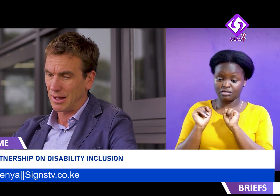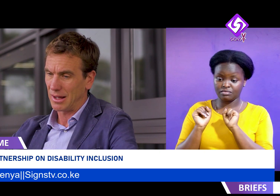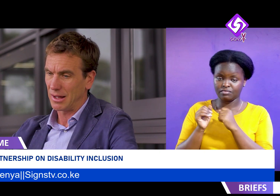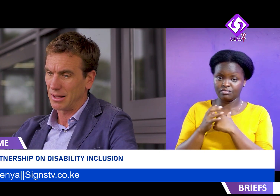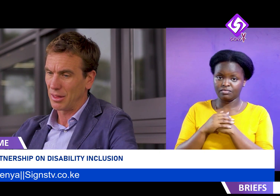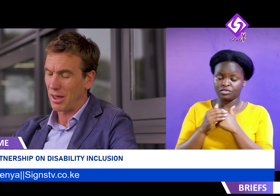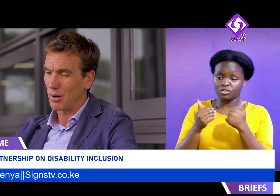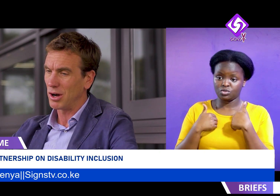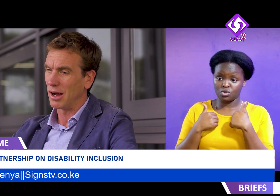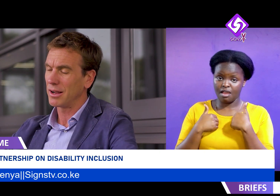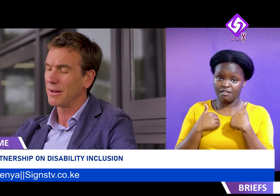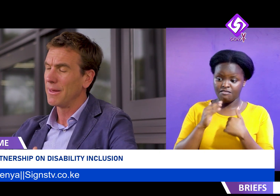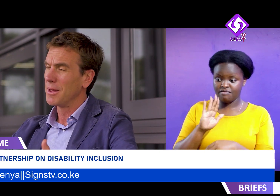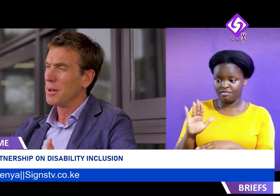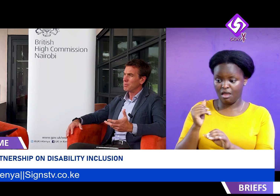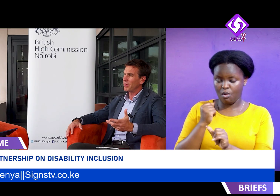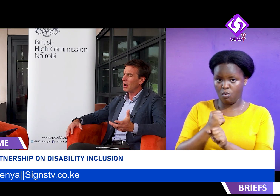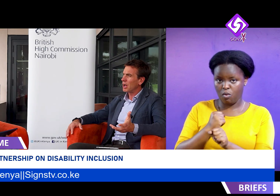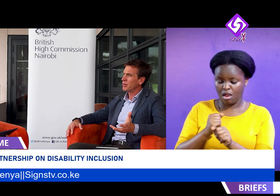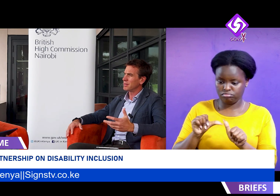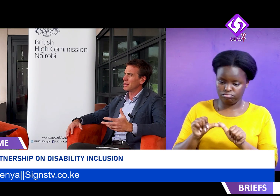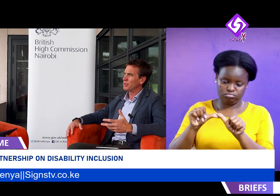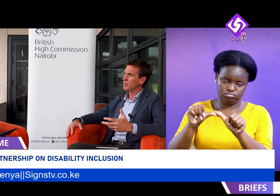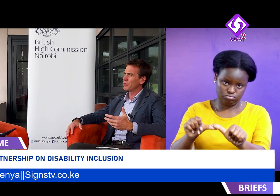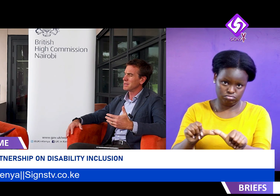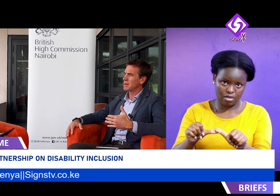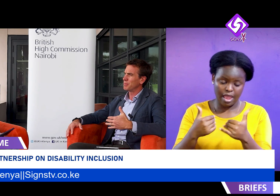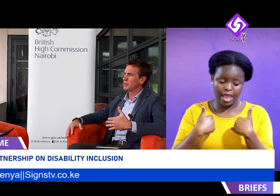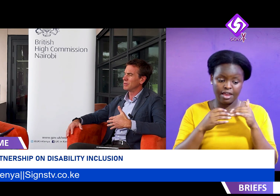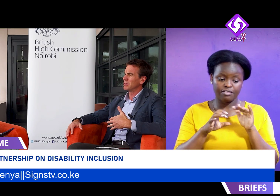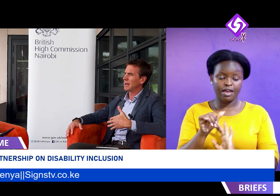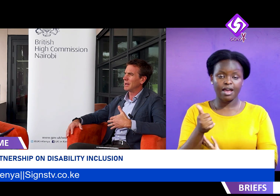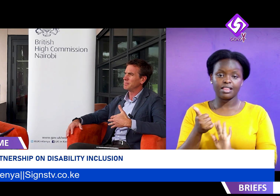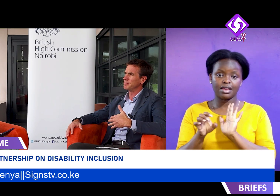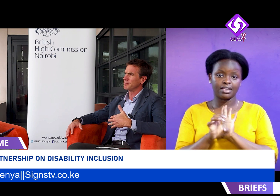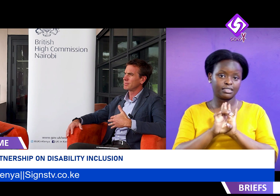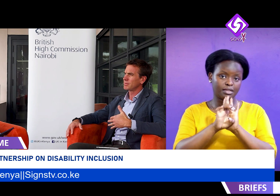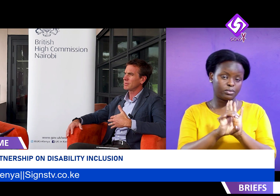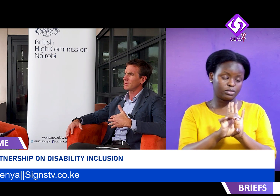out their work. But there are other examples. For example,